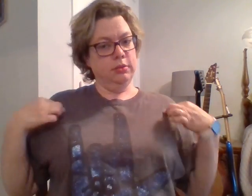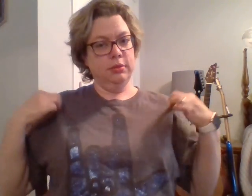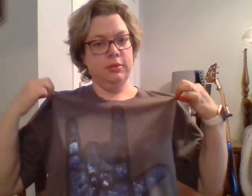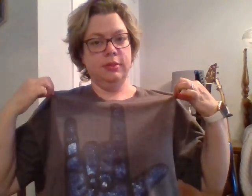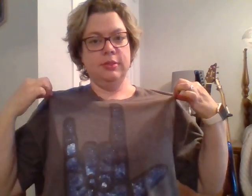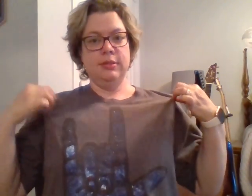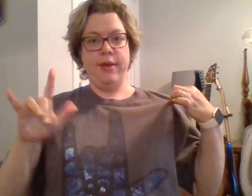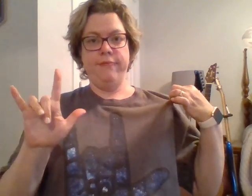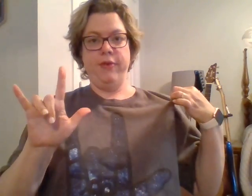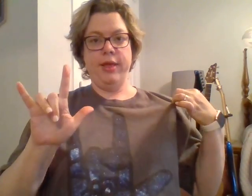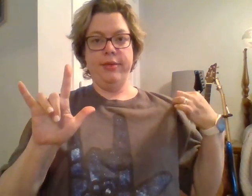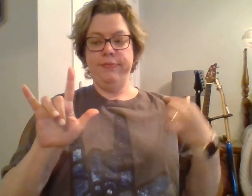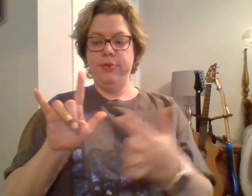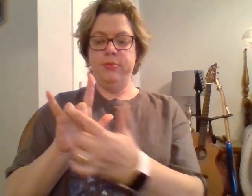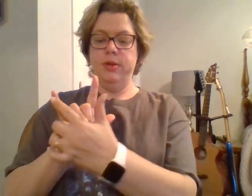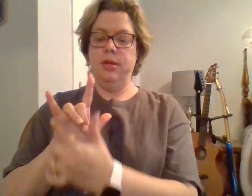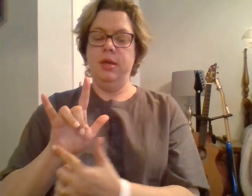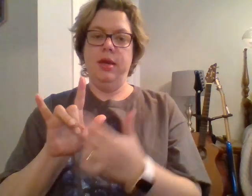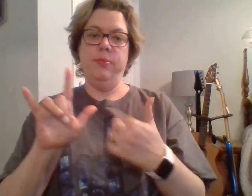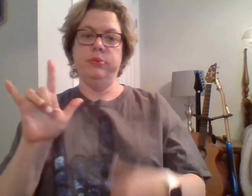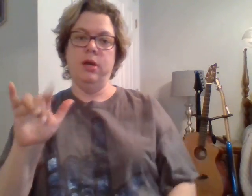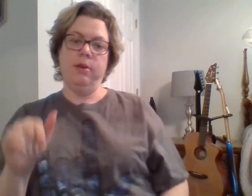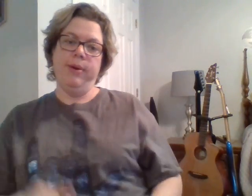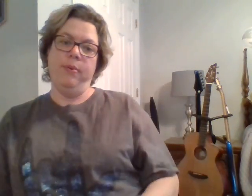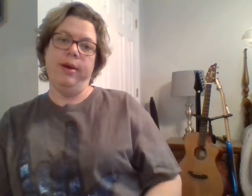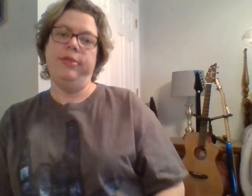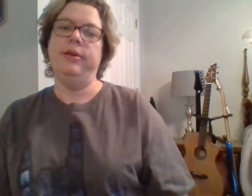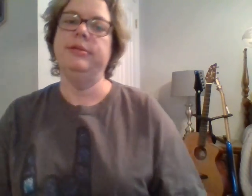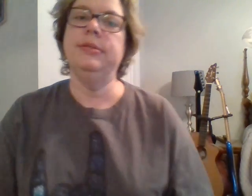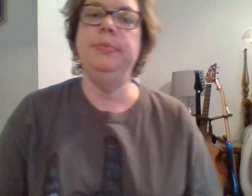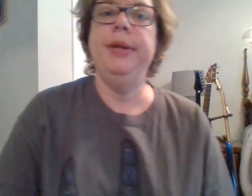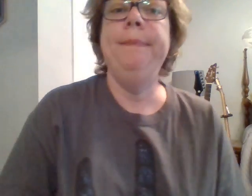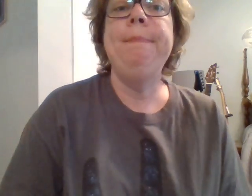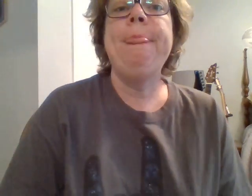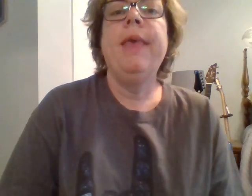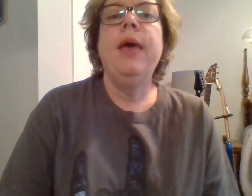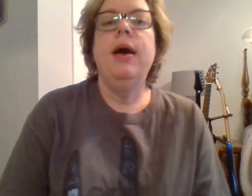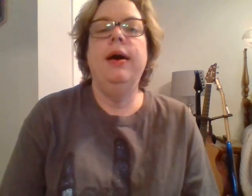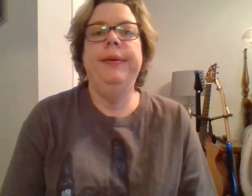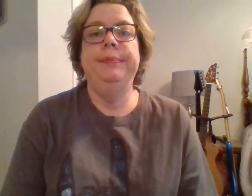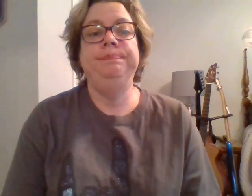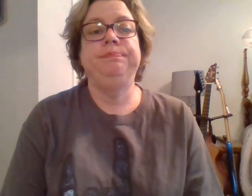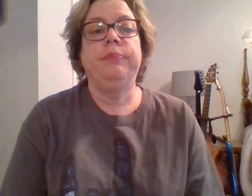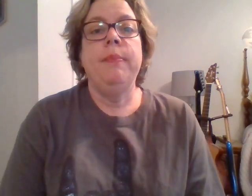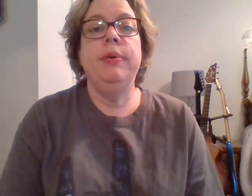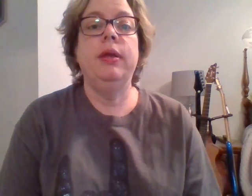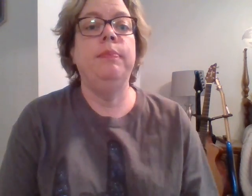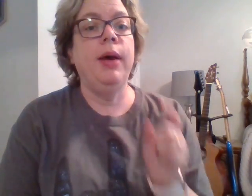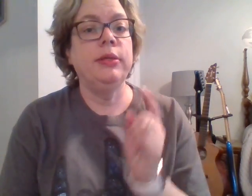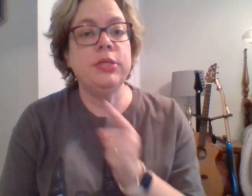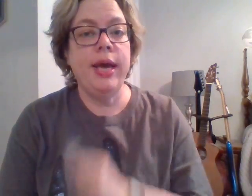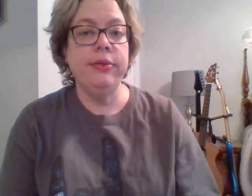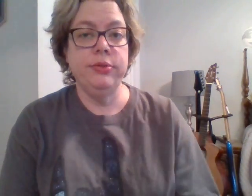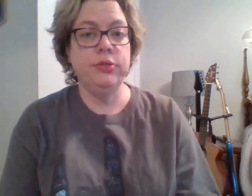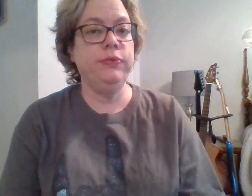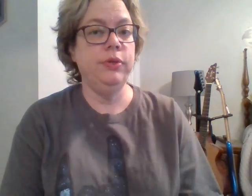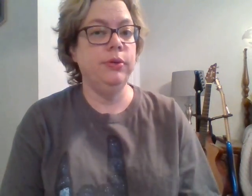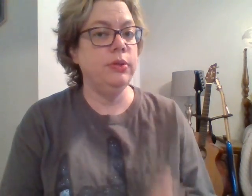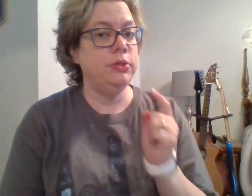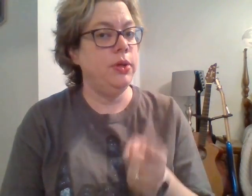This is the sign for I love you, and we'll talk about why that is in a minute. Um, but my challenge for you, because you know I